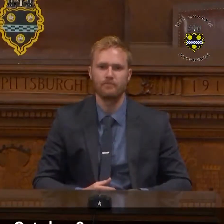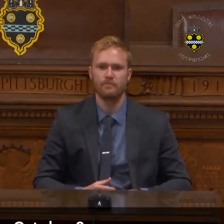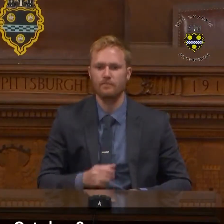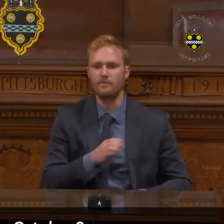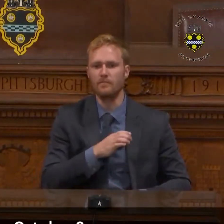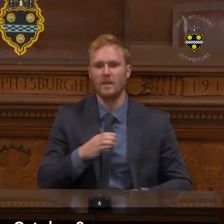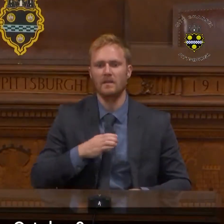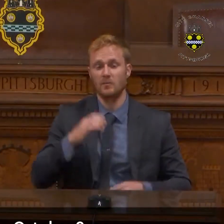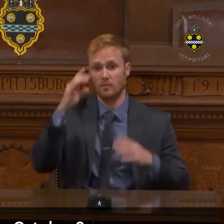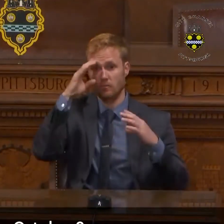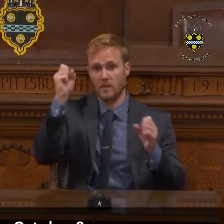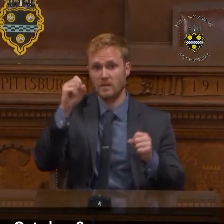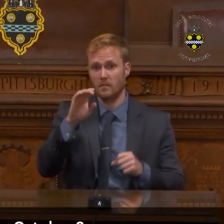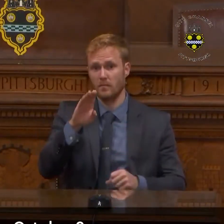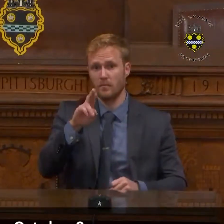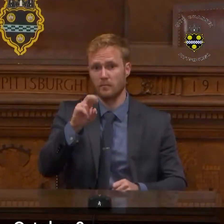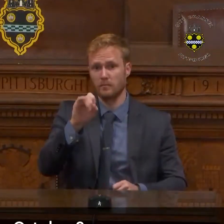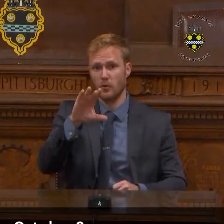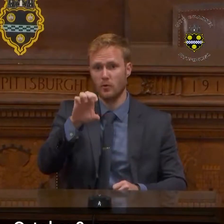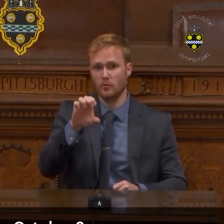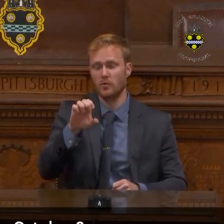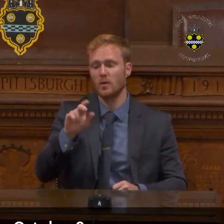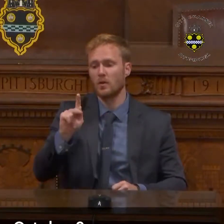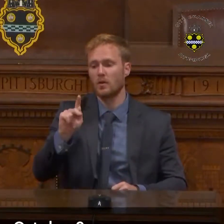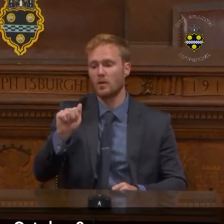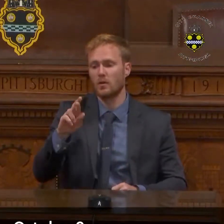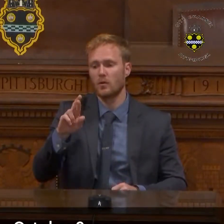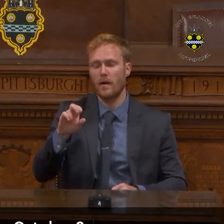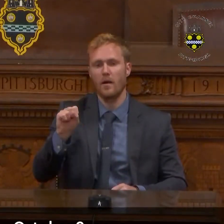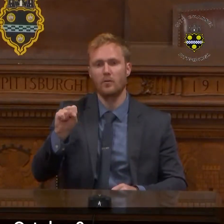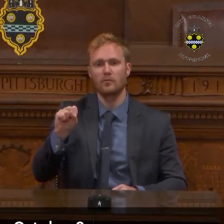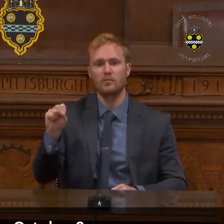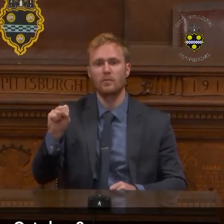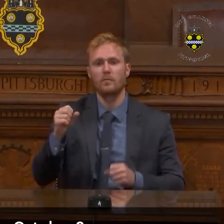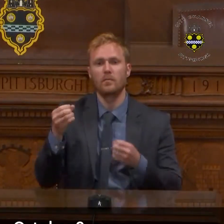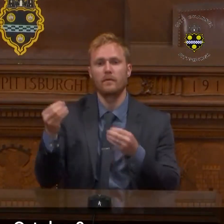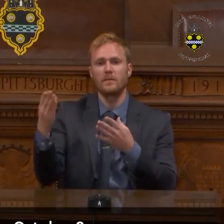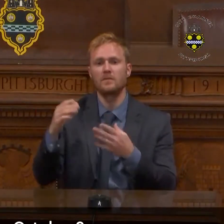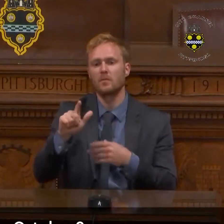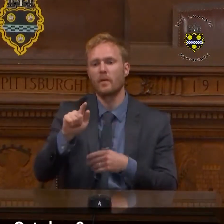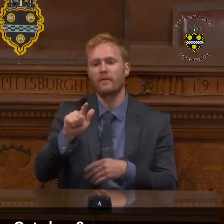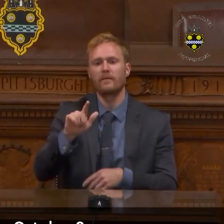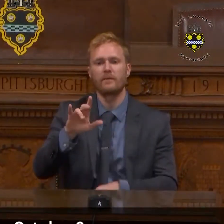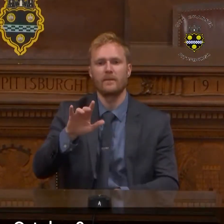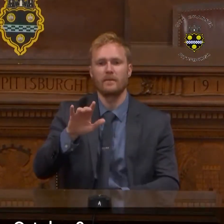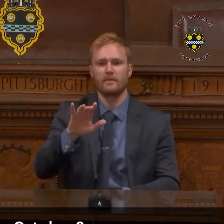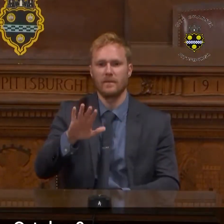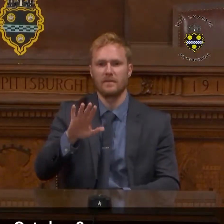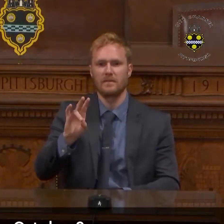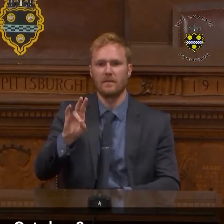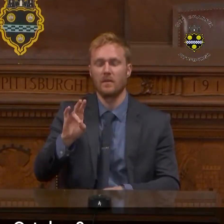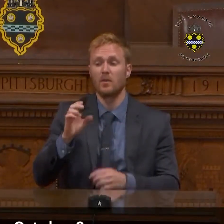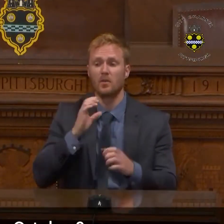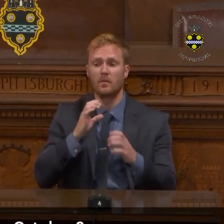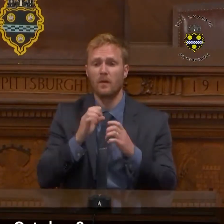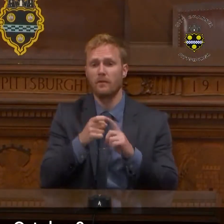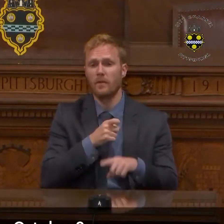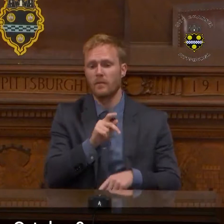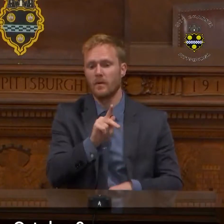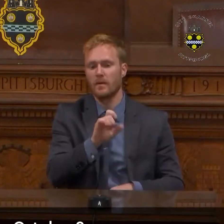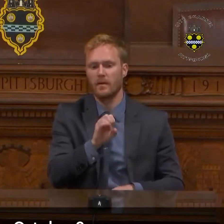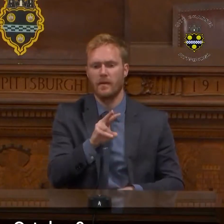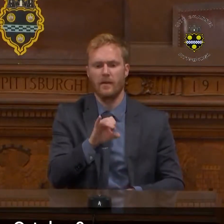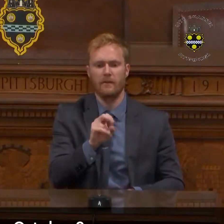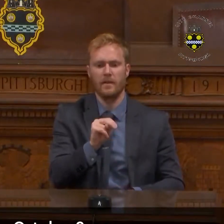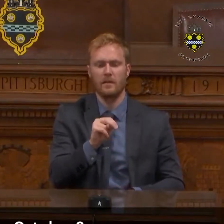Council President Bruce Krause presents Bill number 2157, communication from Kevin Paulus, Director